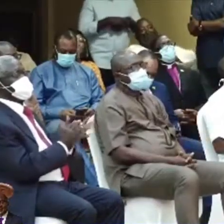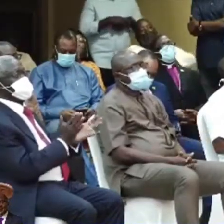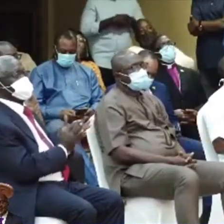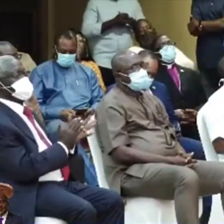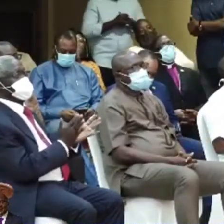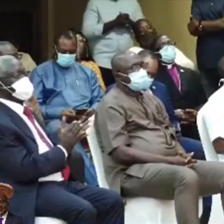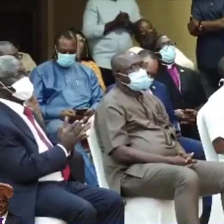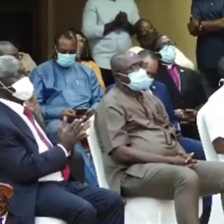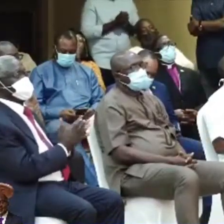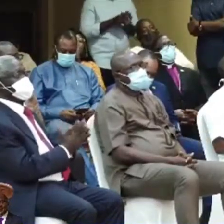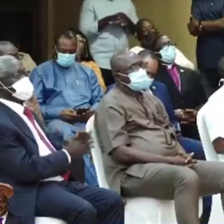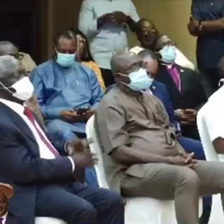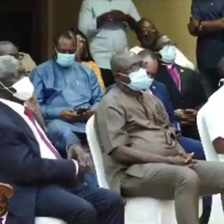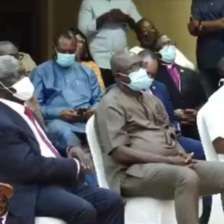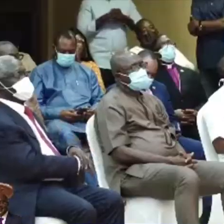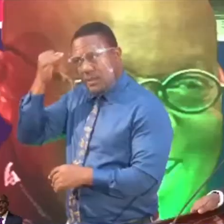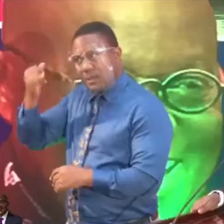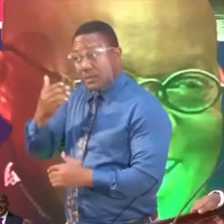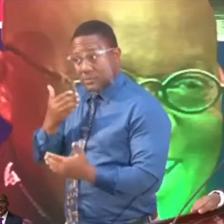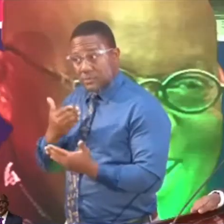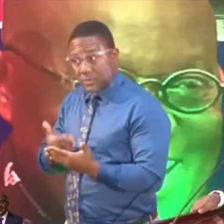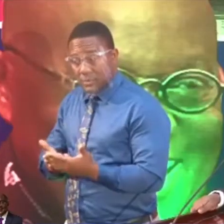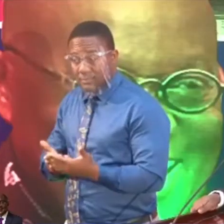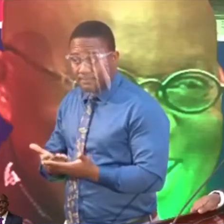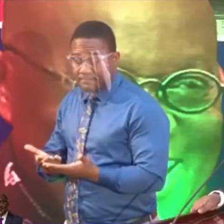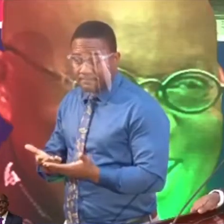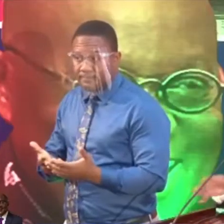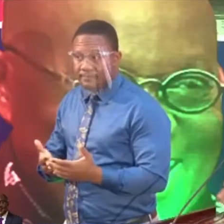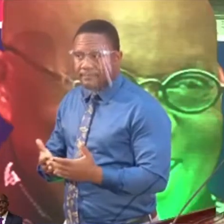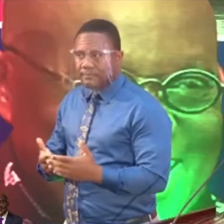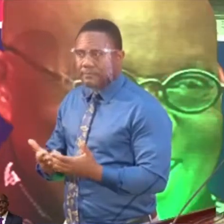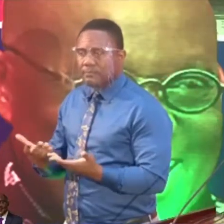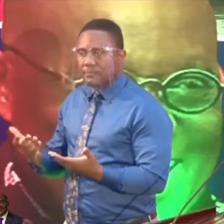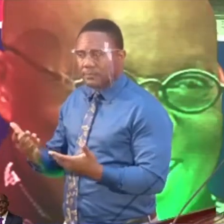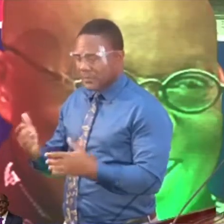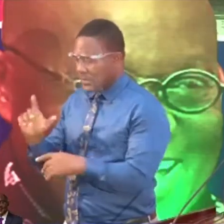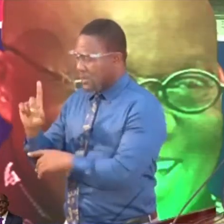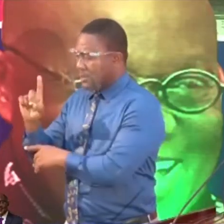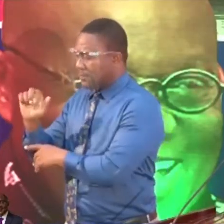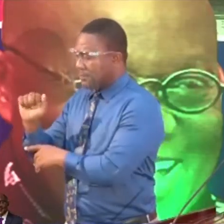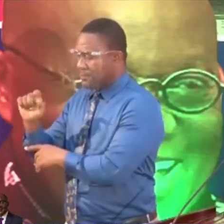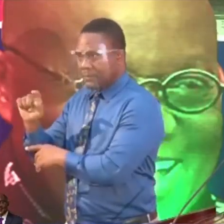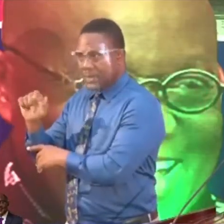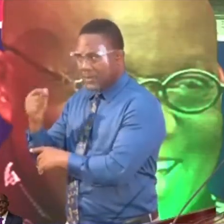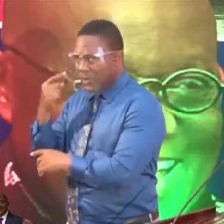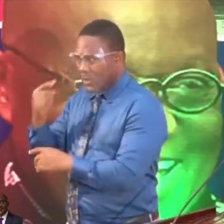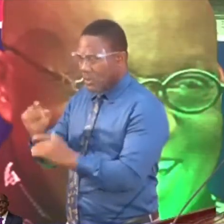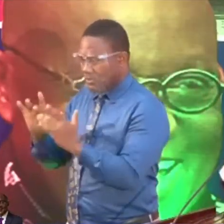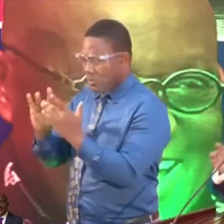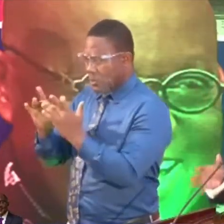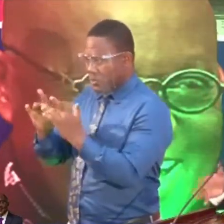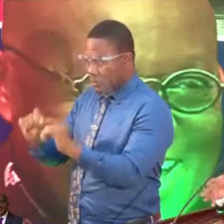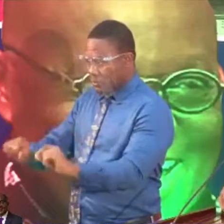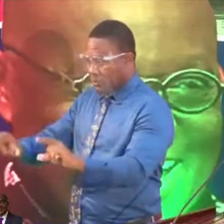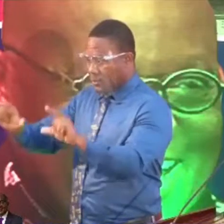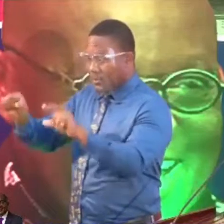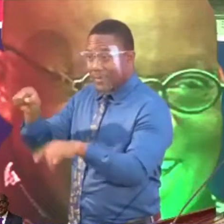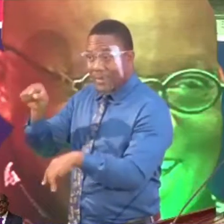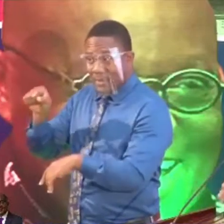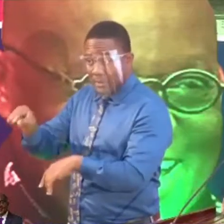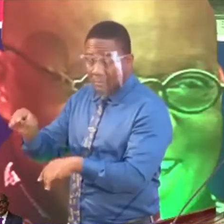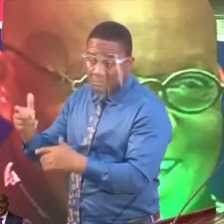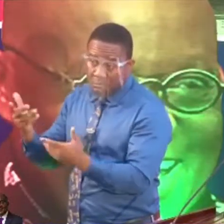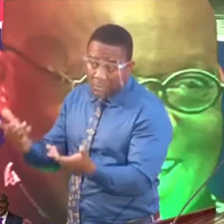This is a novelty. The infrastructure data, when you get to this website, can be obtained either